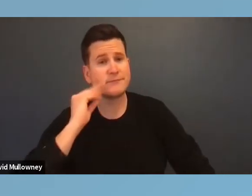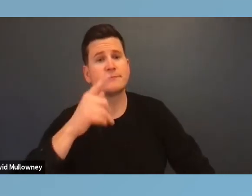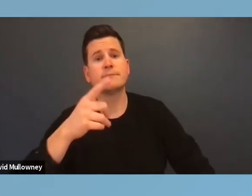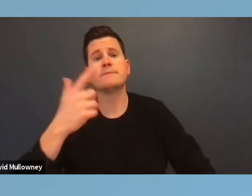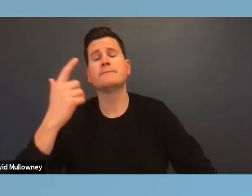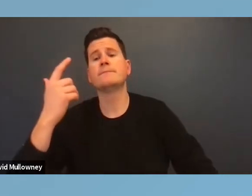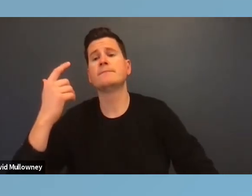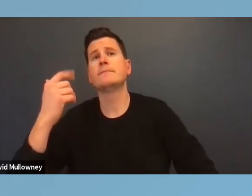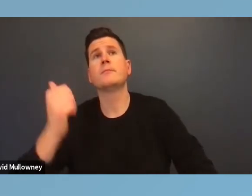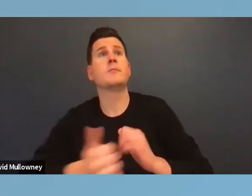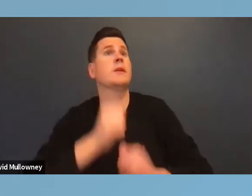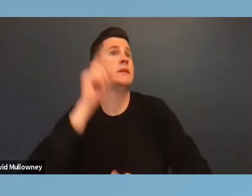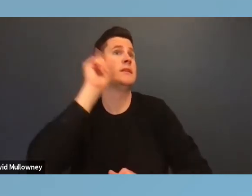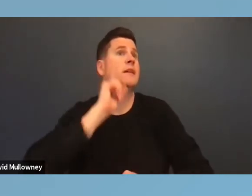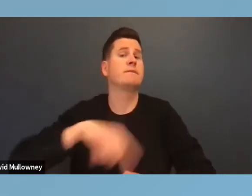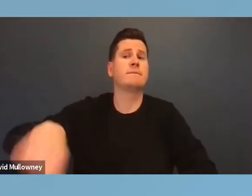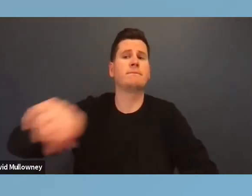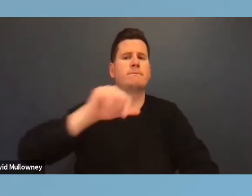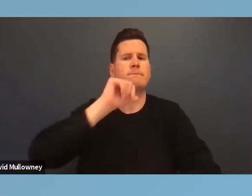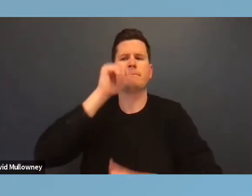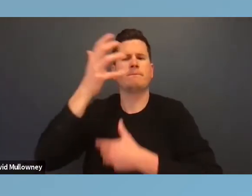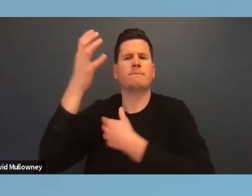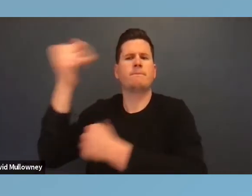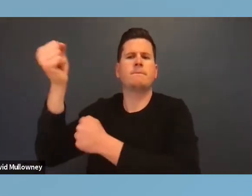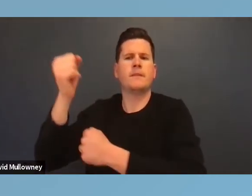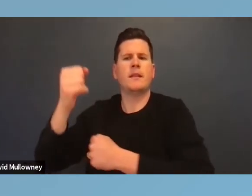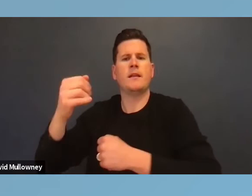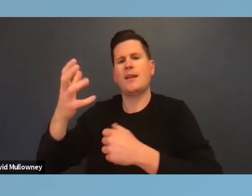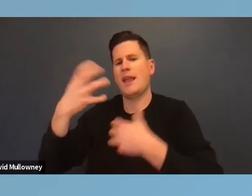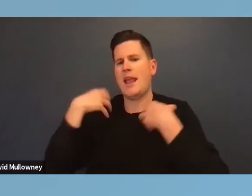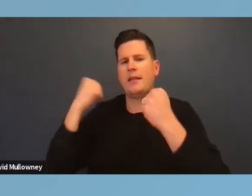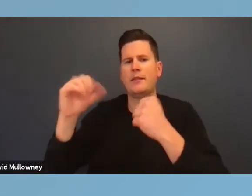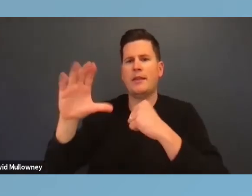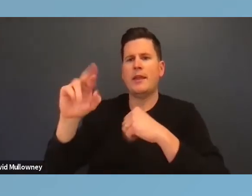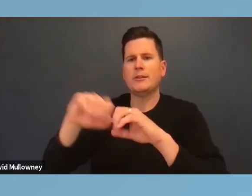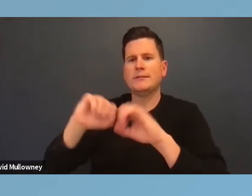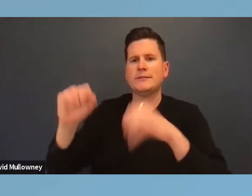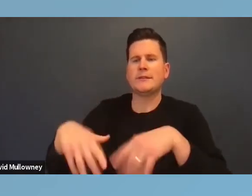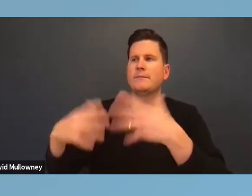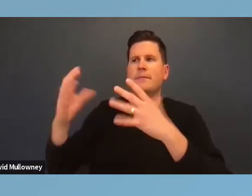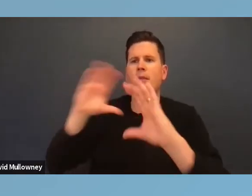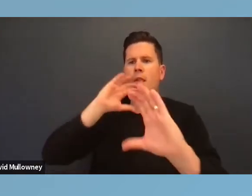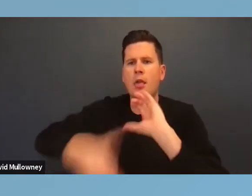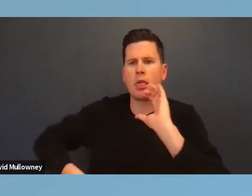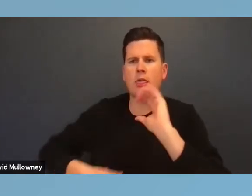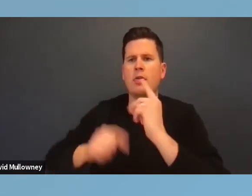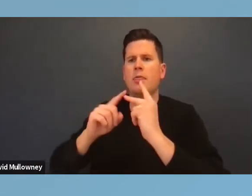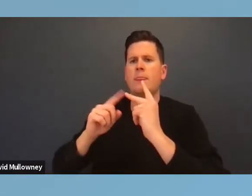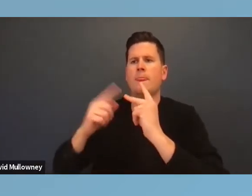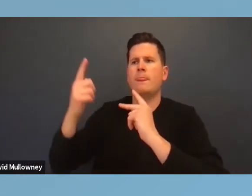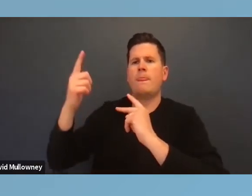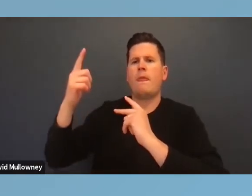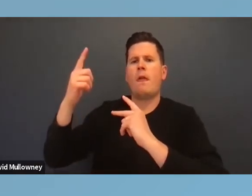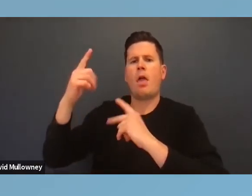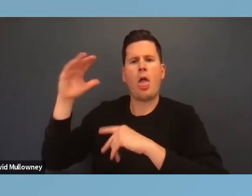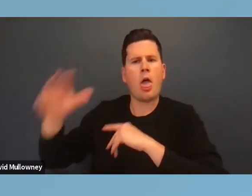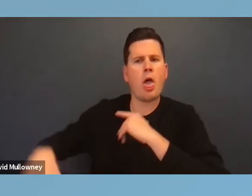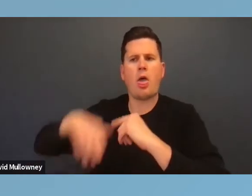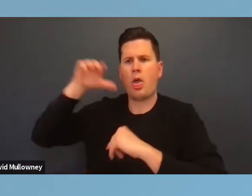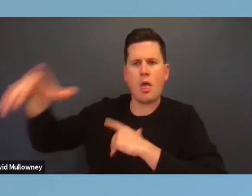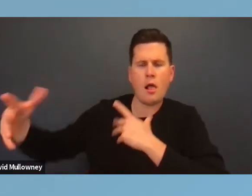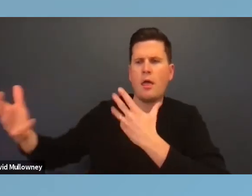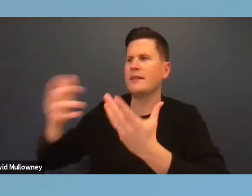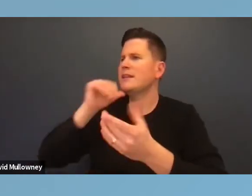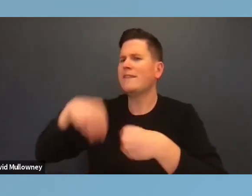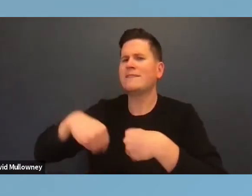Our experience with healthcare. Most deaf people do not trust the healthcare system. There have been